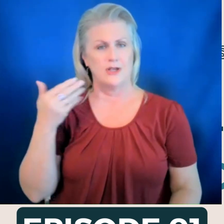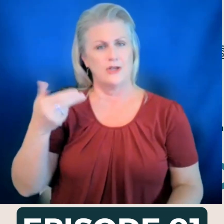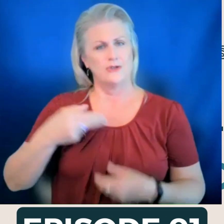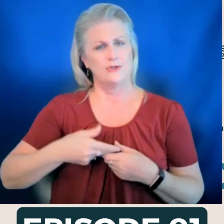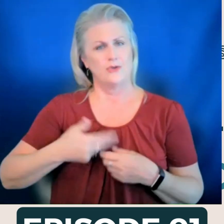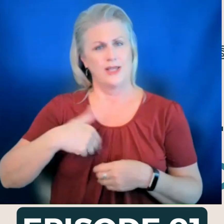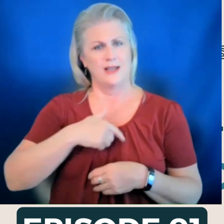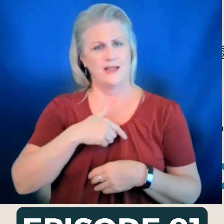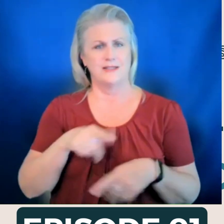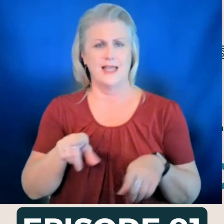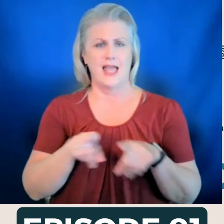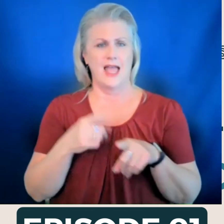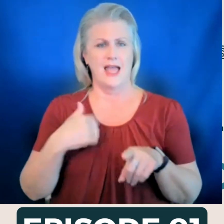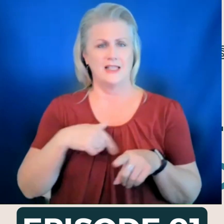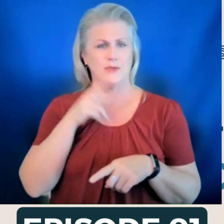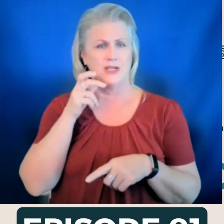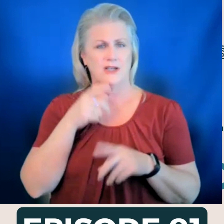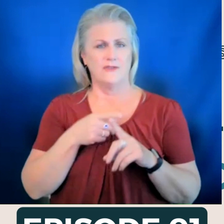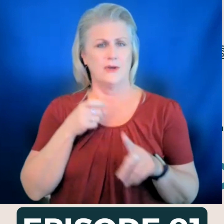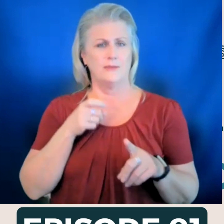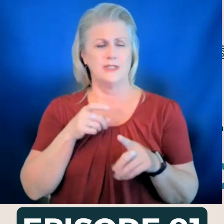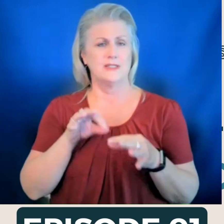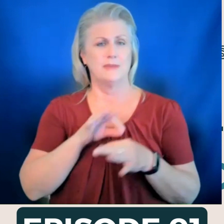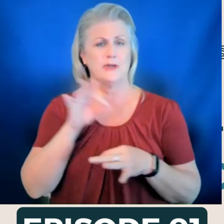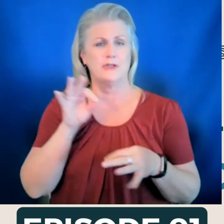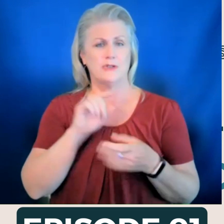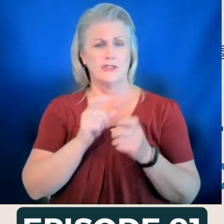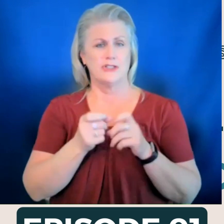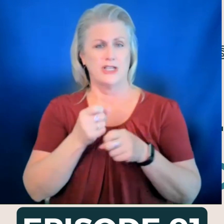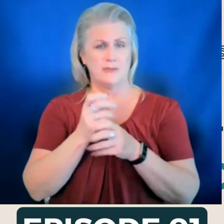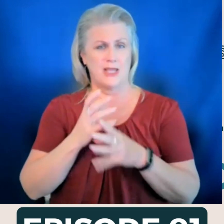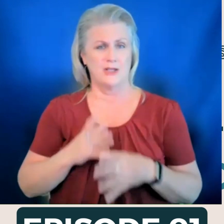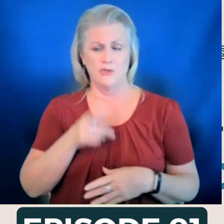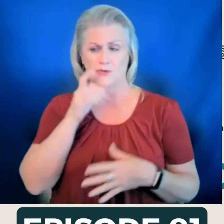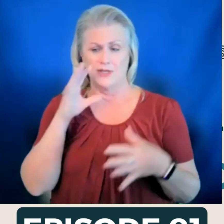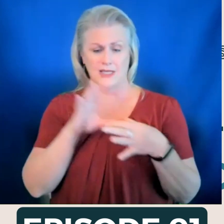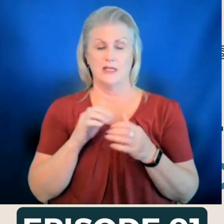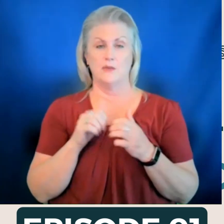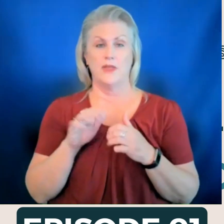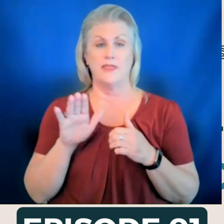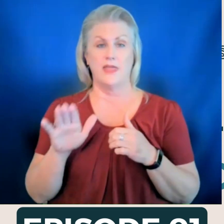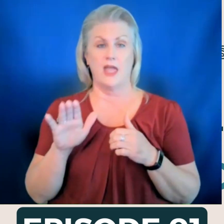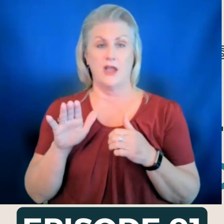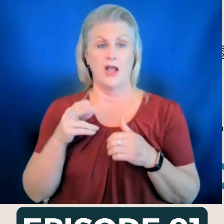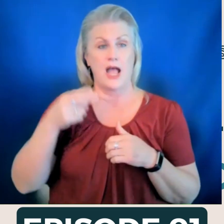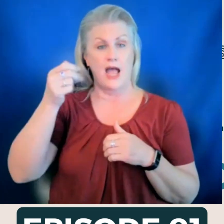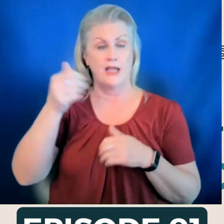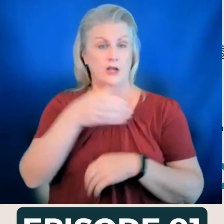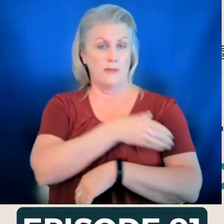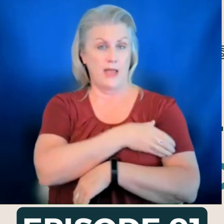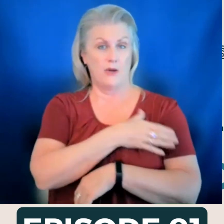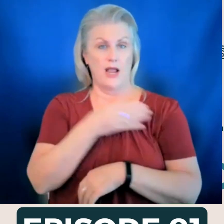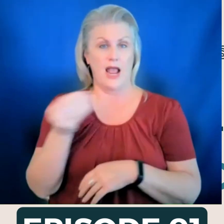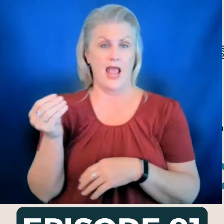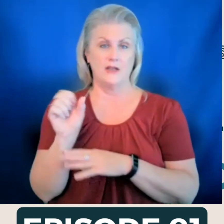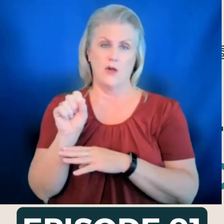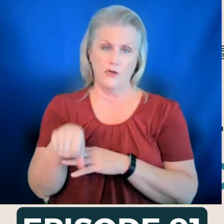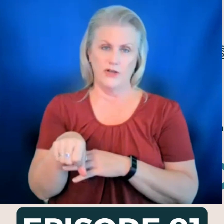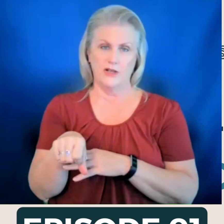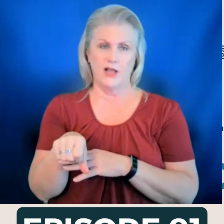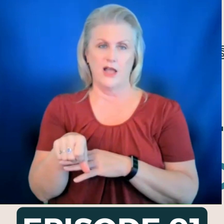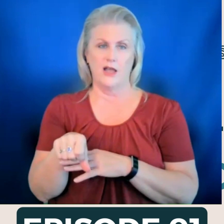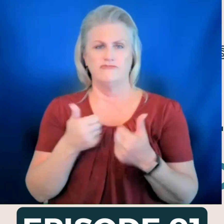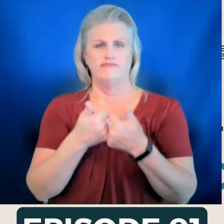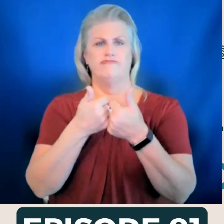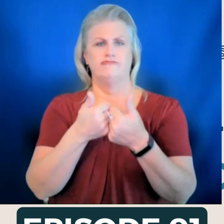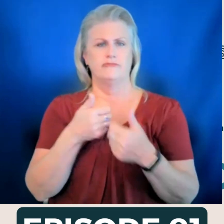spiritual changemakers who have connected with their higher power and overcame adversity. Whether you are navigating a